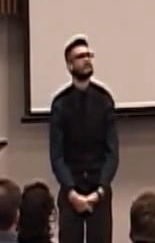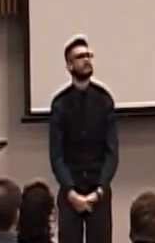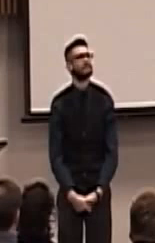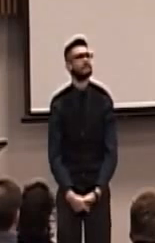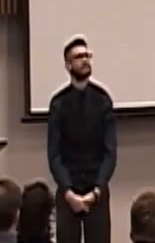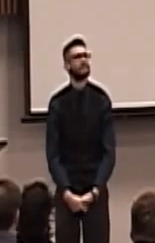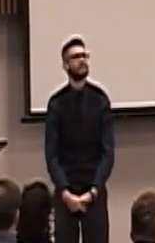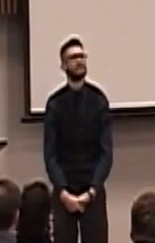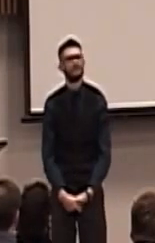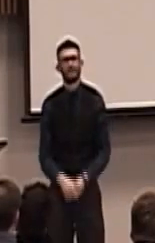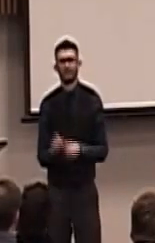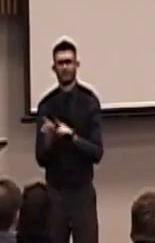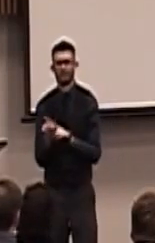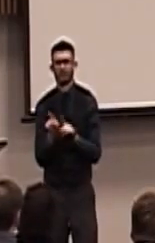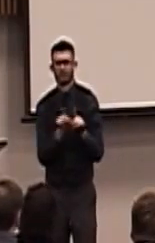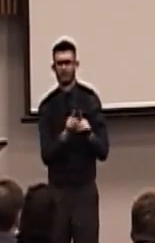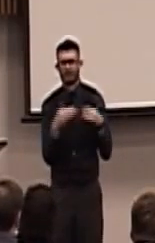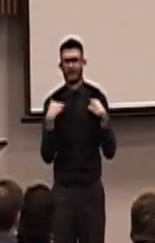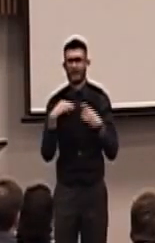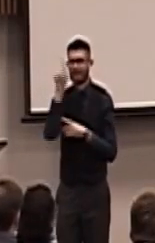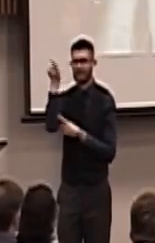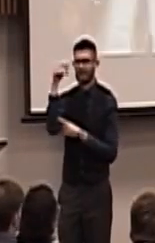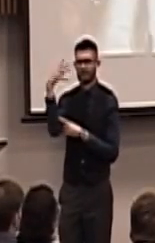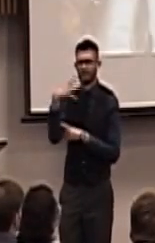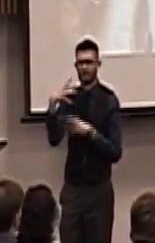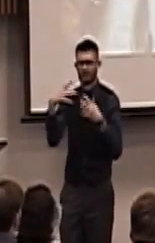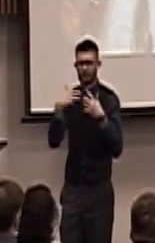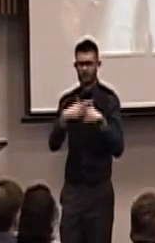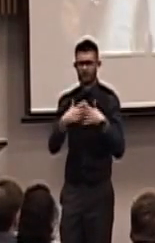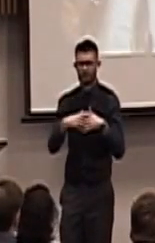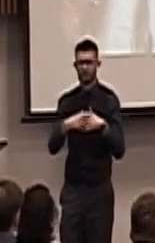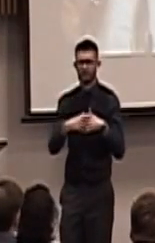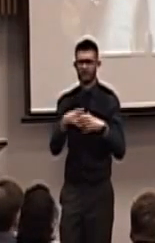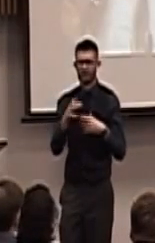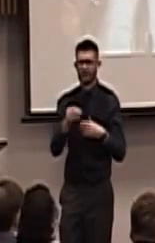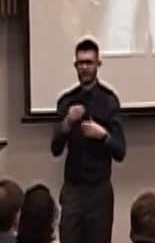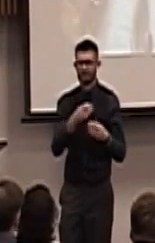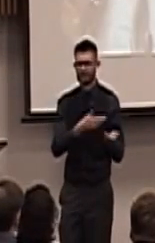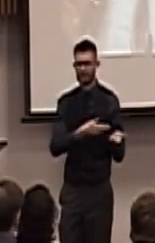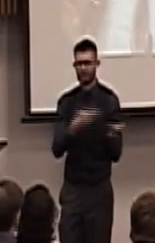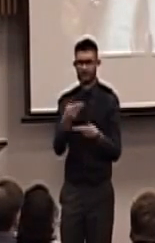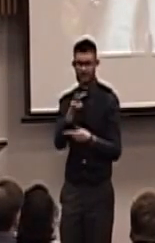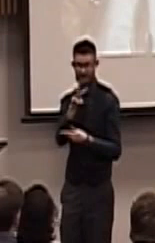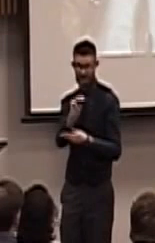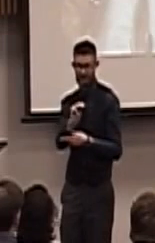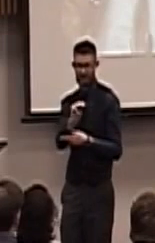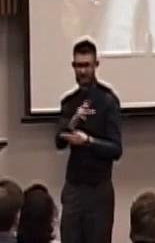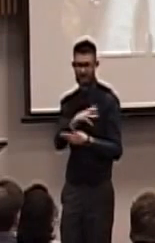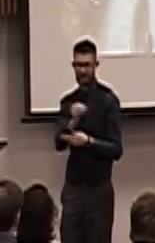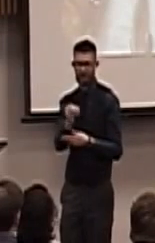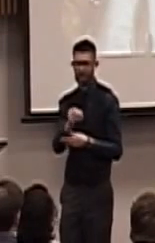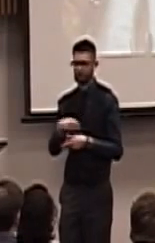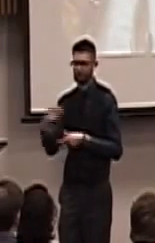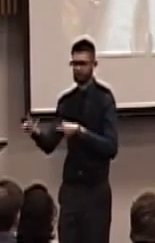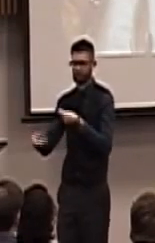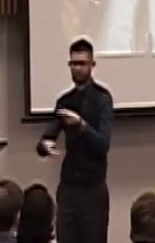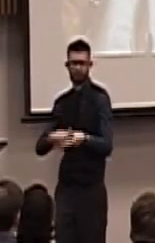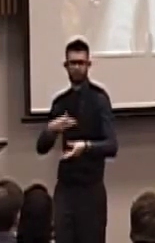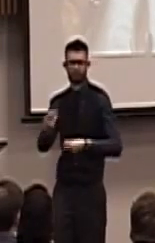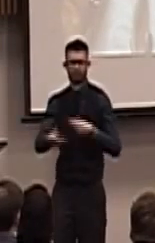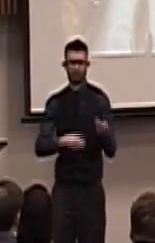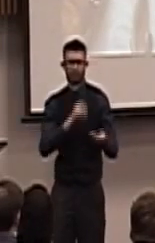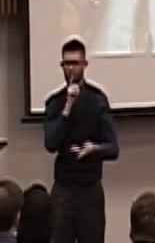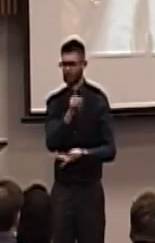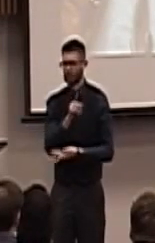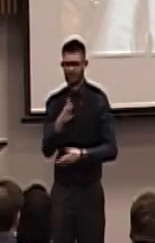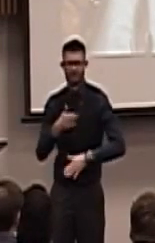just... we also distributed a bunch of solar players. I took 60 with me, and it's such a joy to be able to